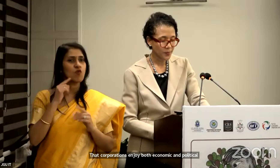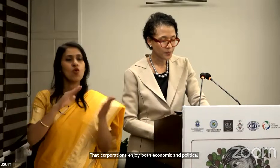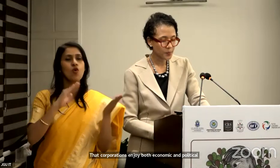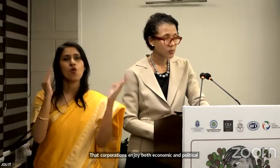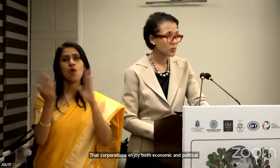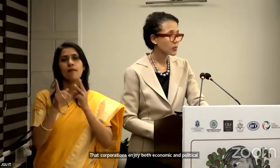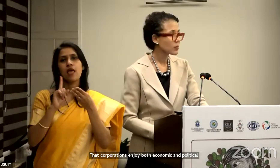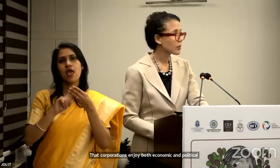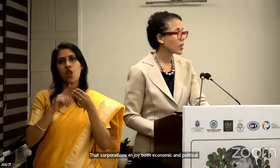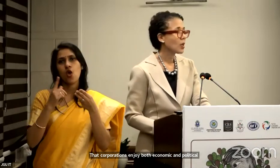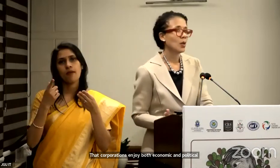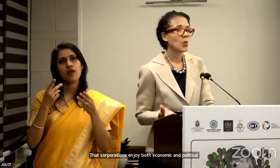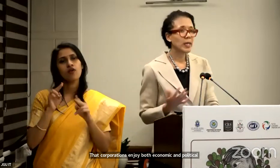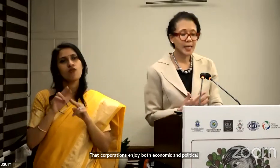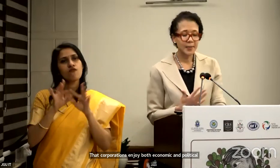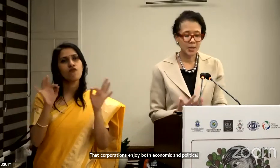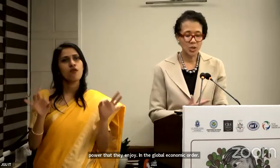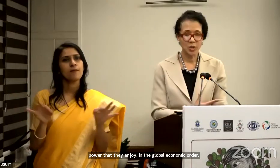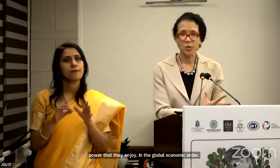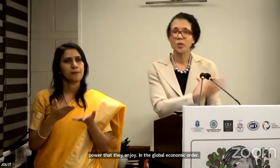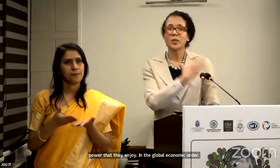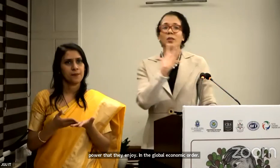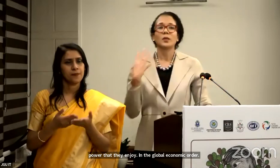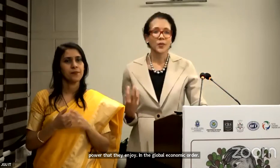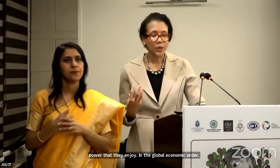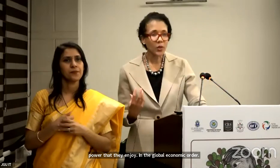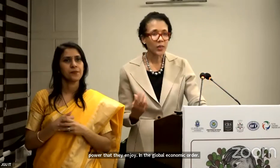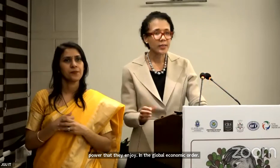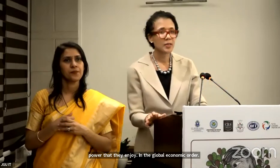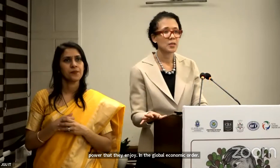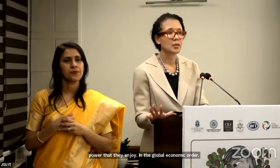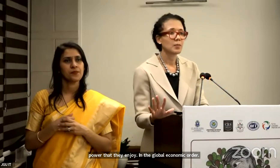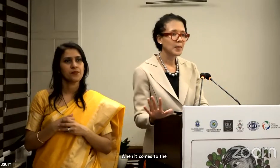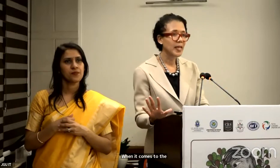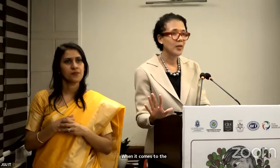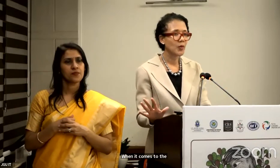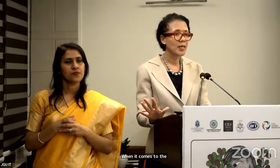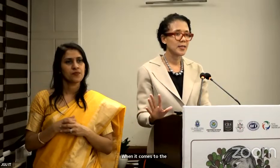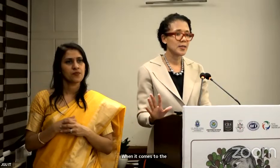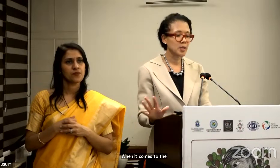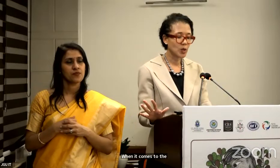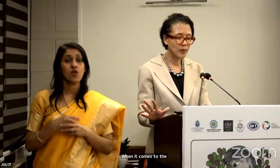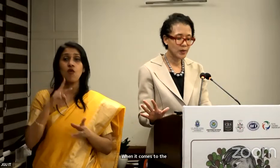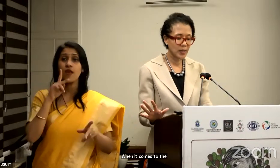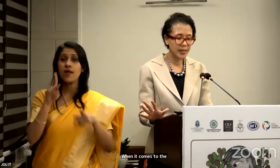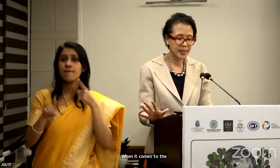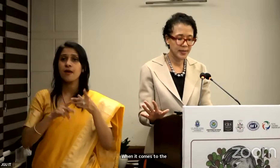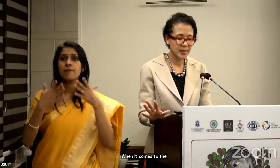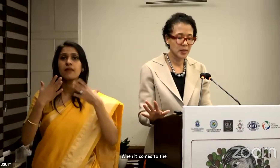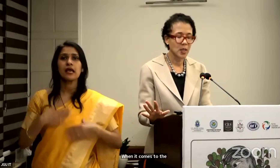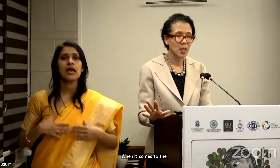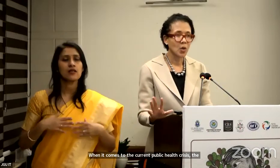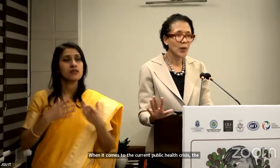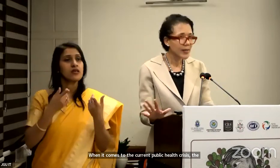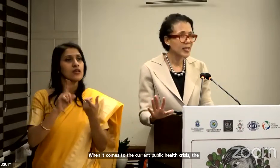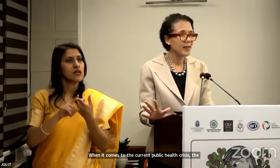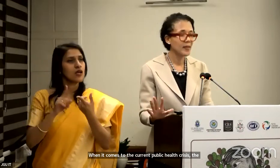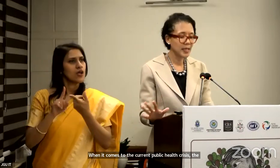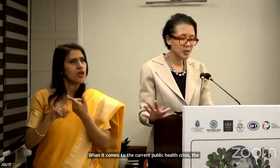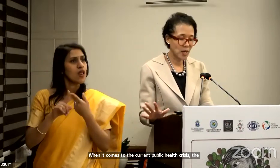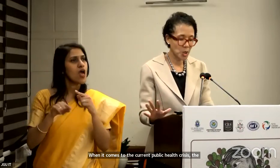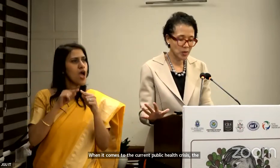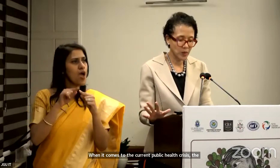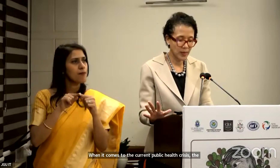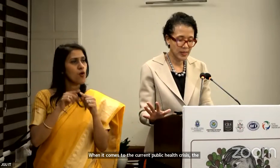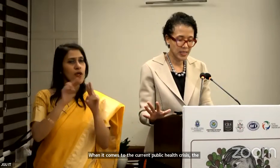order. When it comes to the current public health crisis, the COVID crisis, we can say that